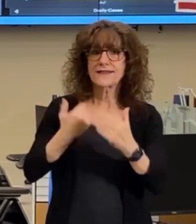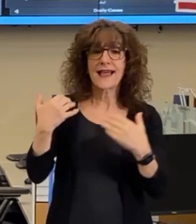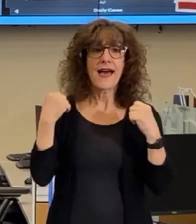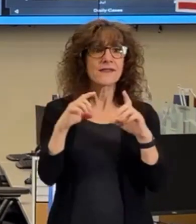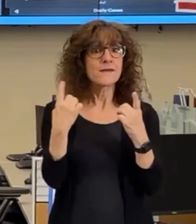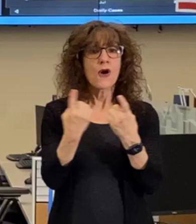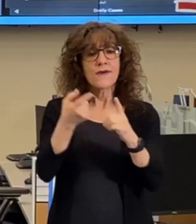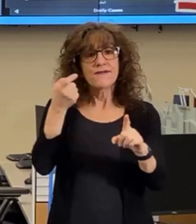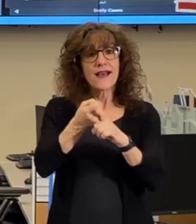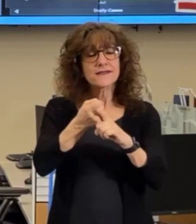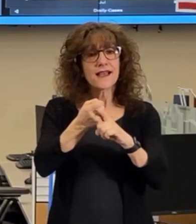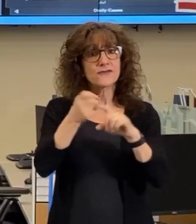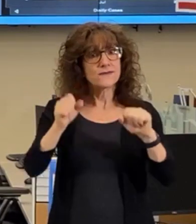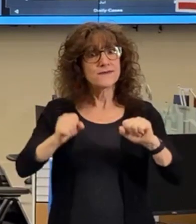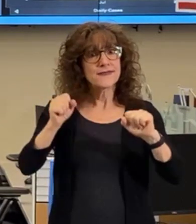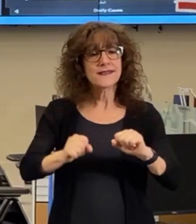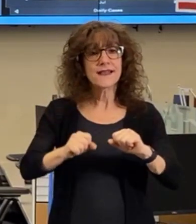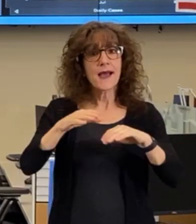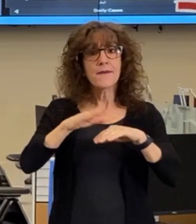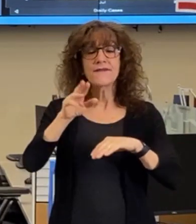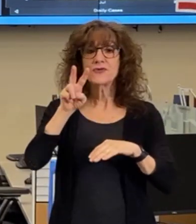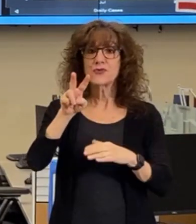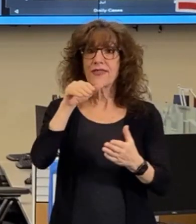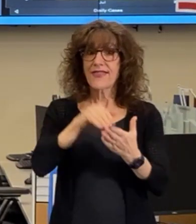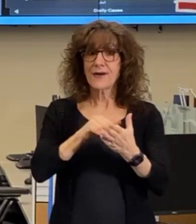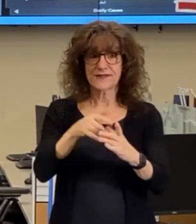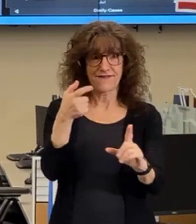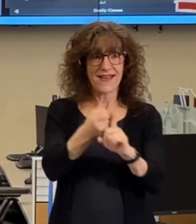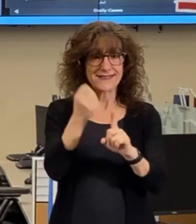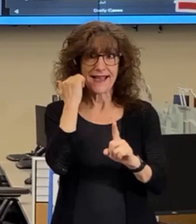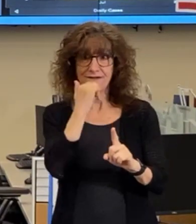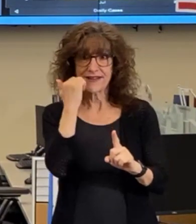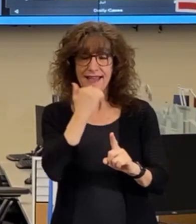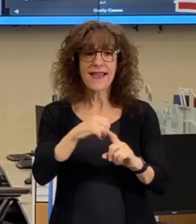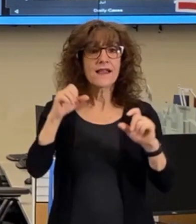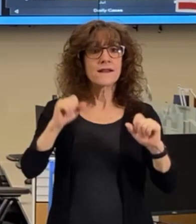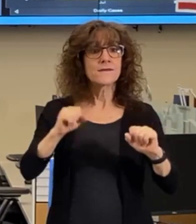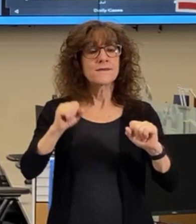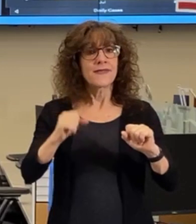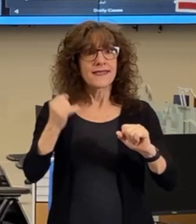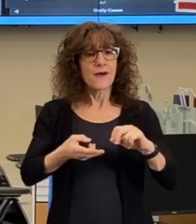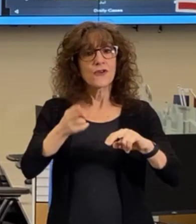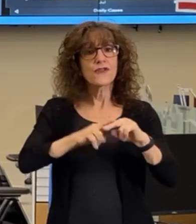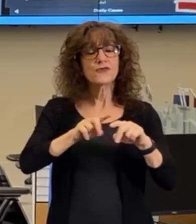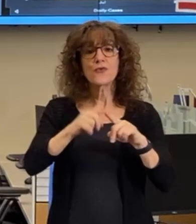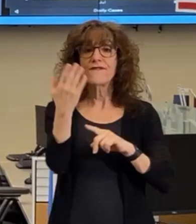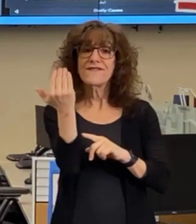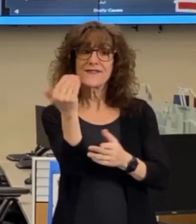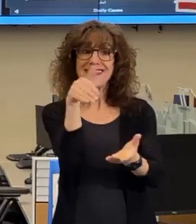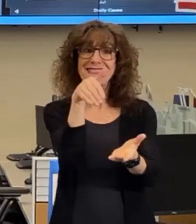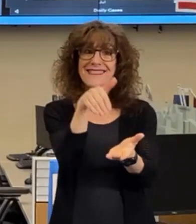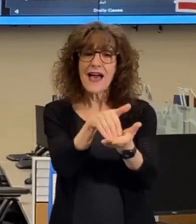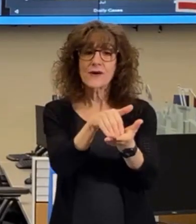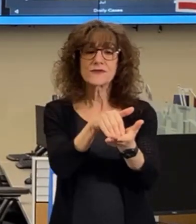vaccination capacity is now more than 2,000 vaccines per day, and our capacity has now increased to 15,000